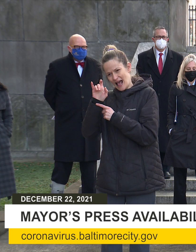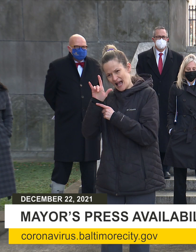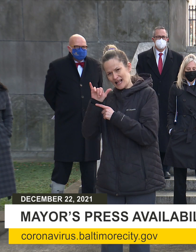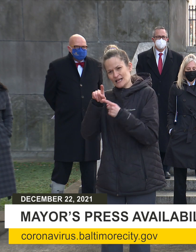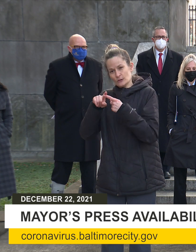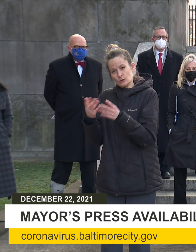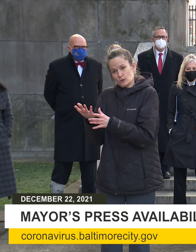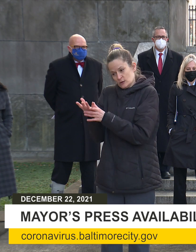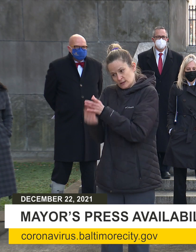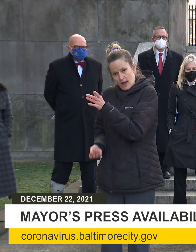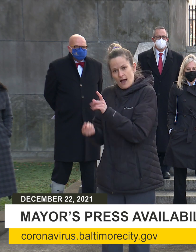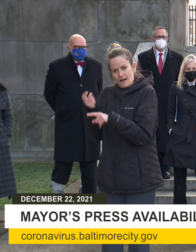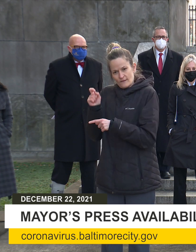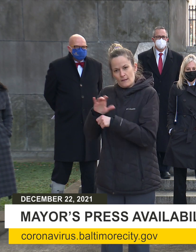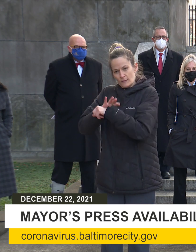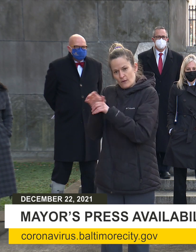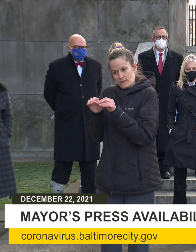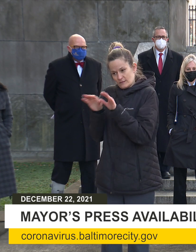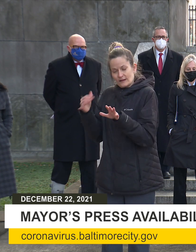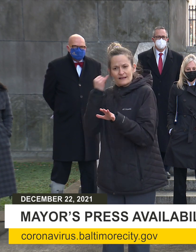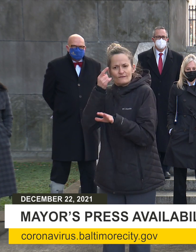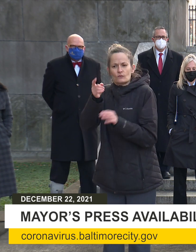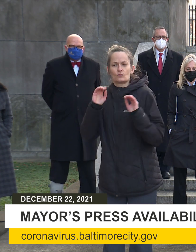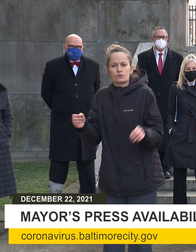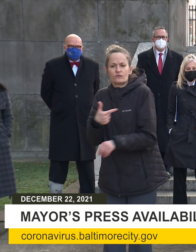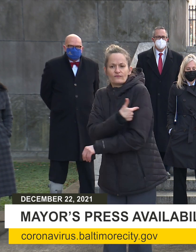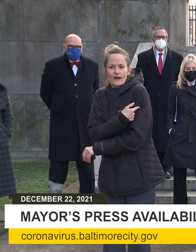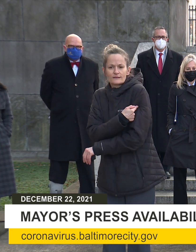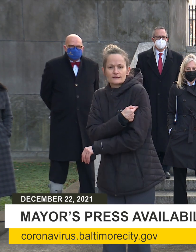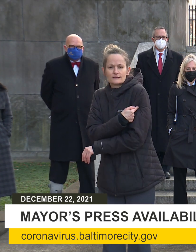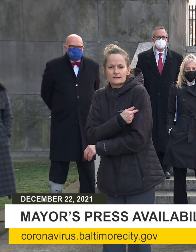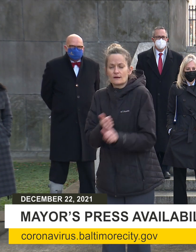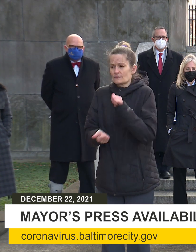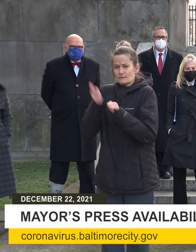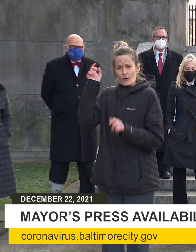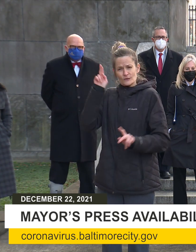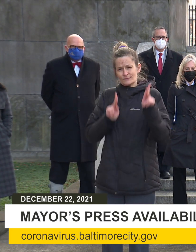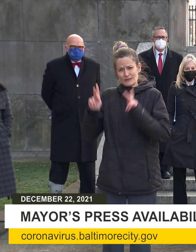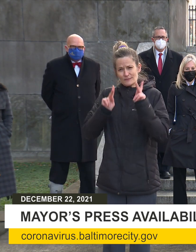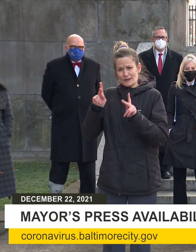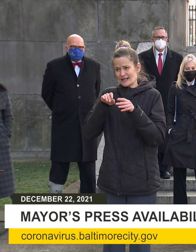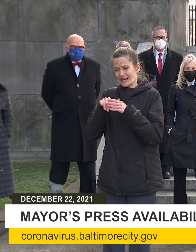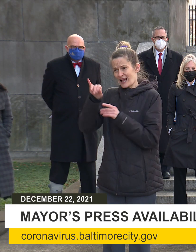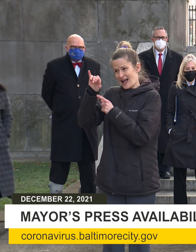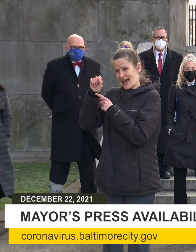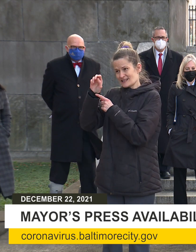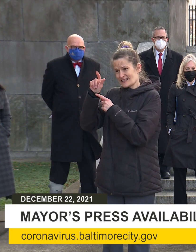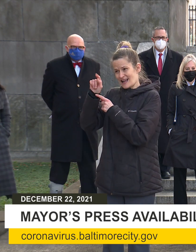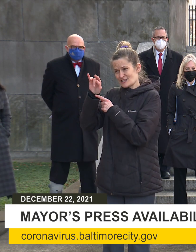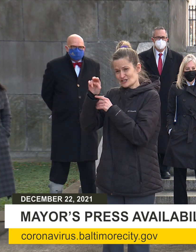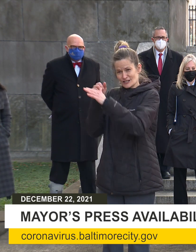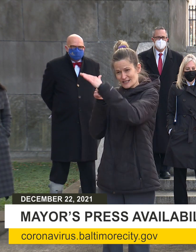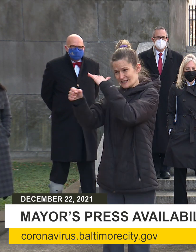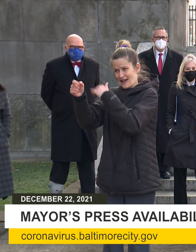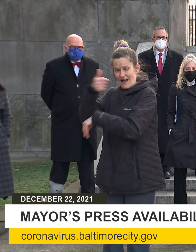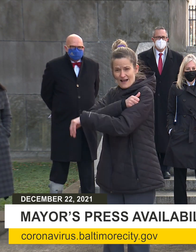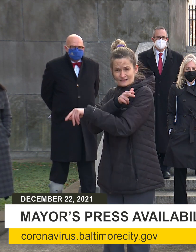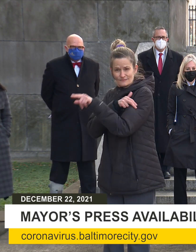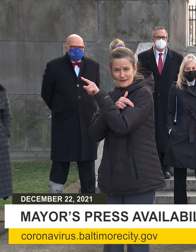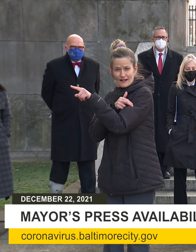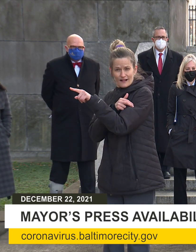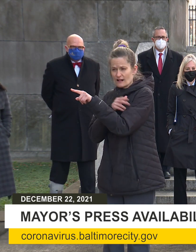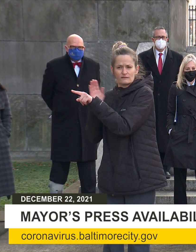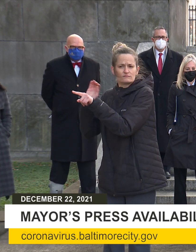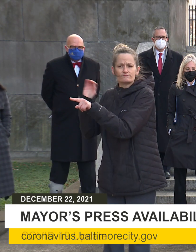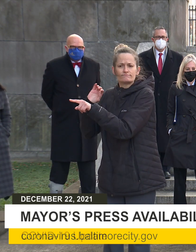not vaccinated. The overwhelming majority of the people who are in our hospitals with COVID are unvaccinated. Please